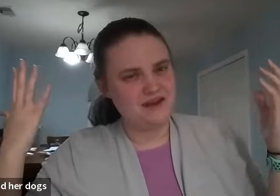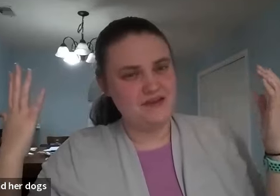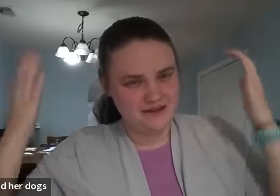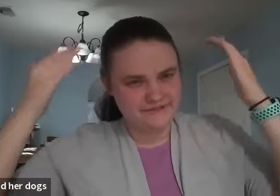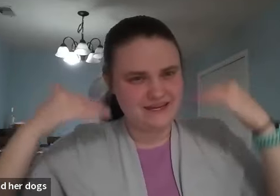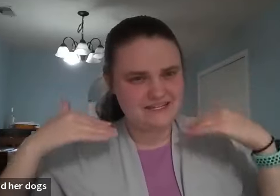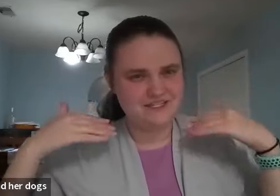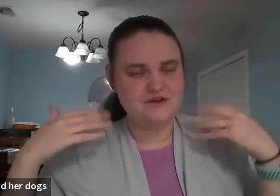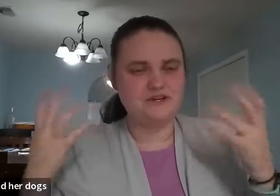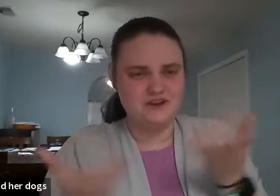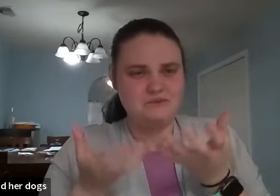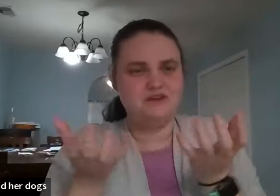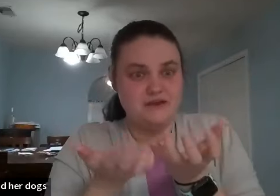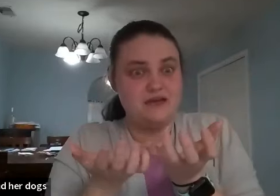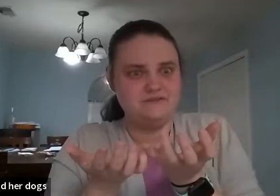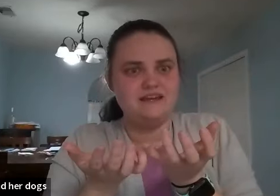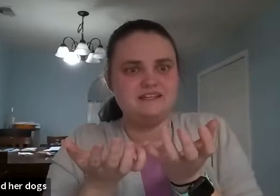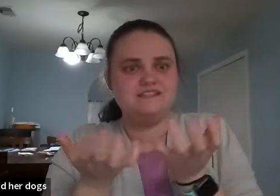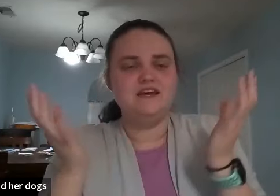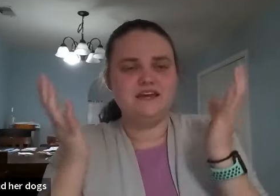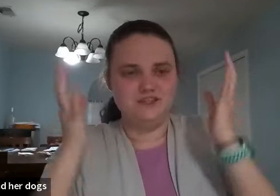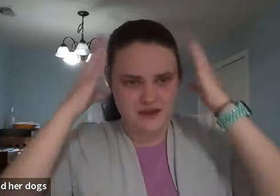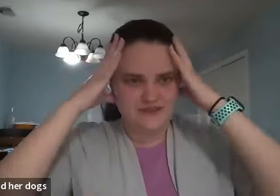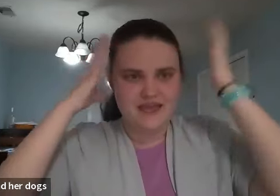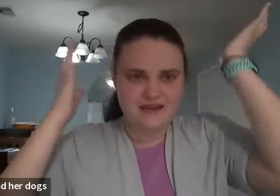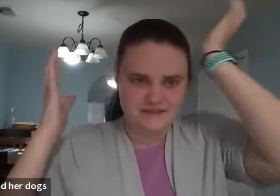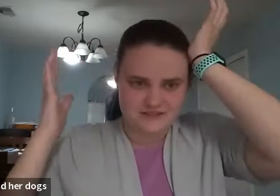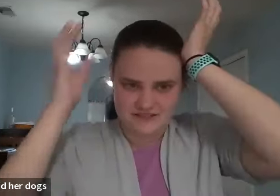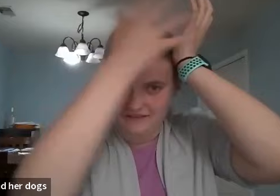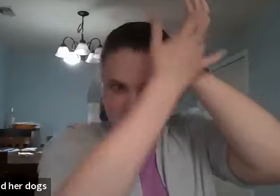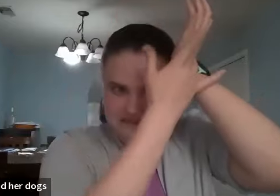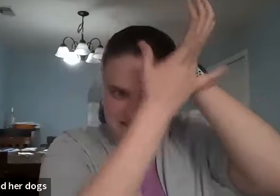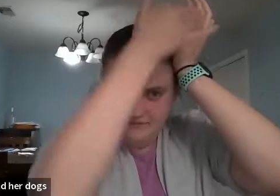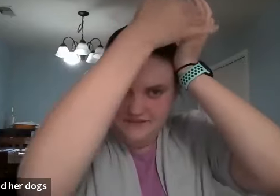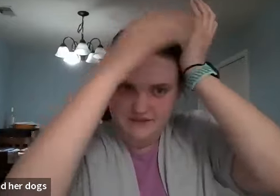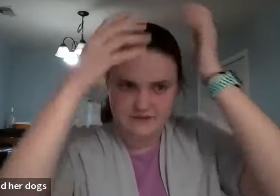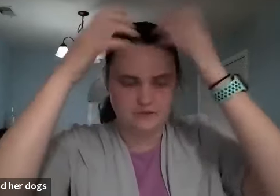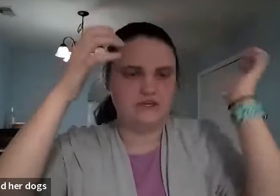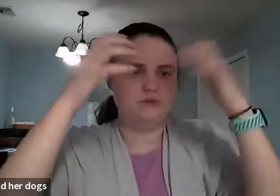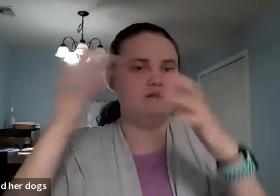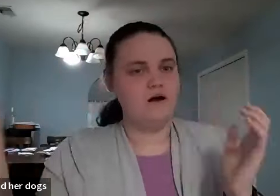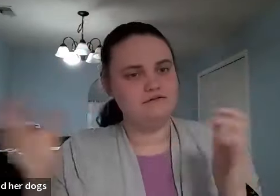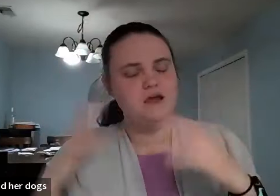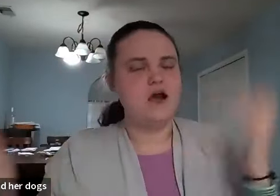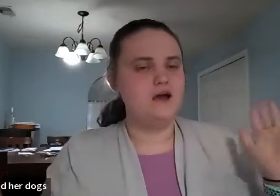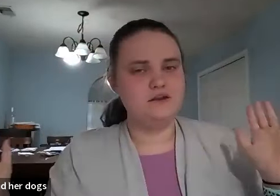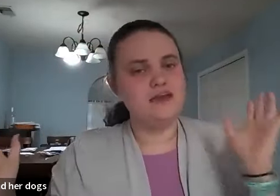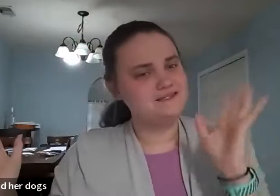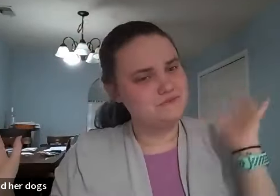of head of lettuce. You know, when you talk about you have a head of lettuce, you have the head and there's like the little leaves that that you peel off. I don't know. That's